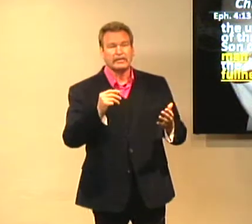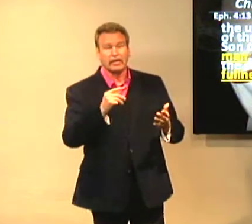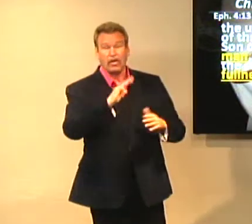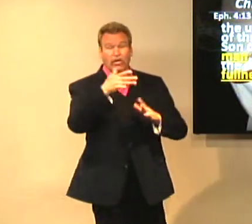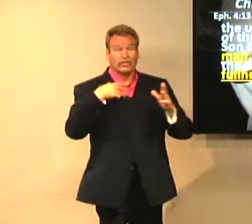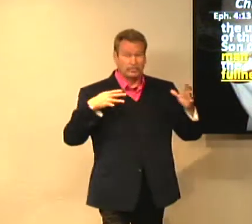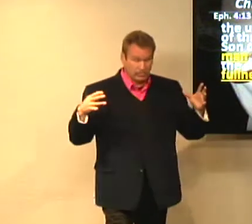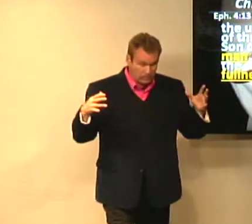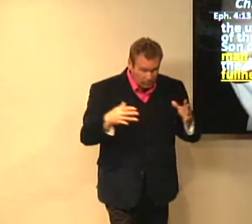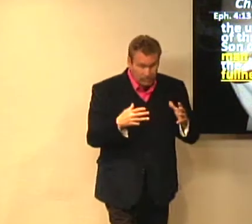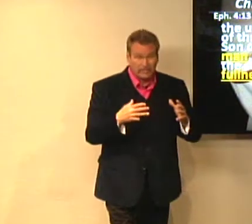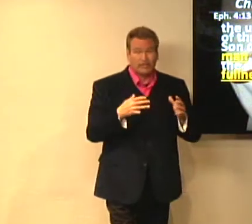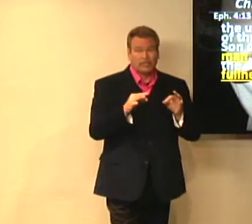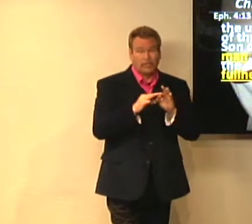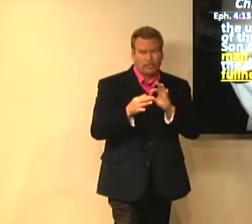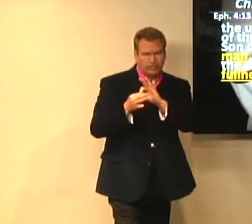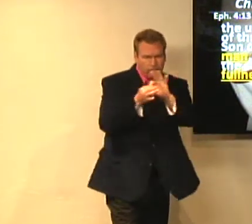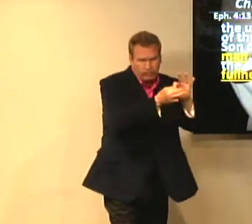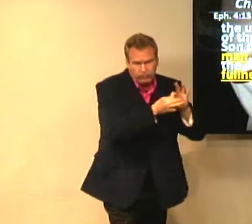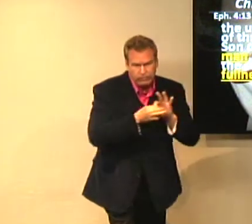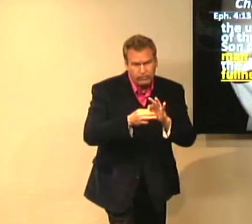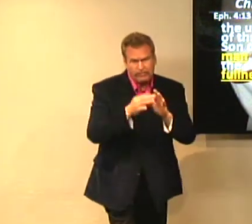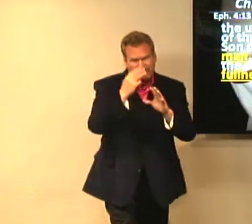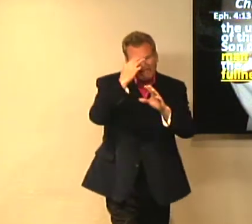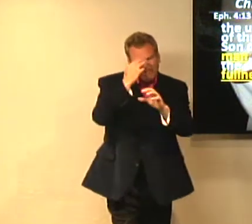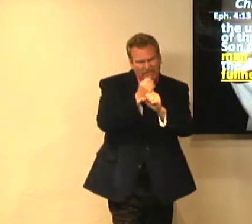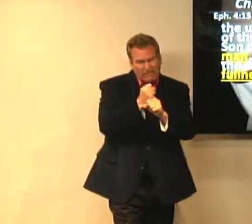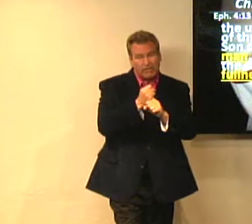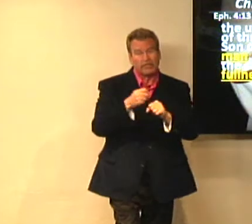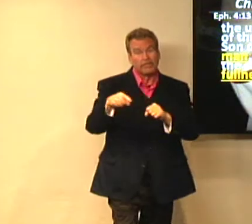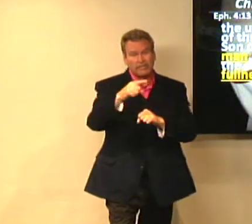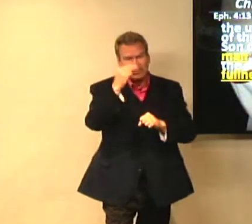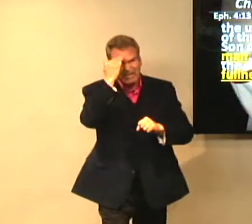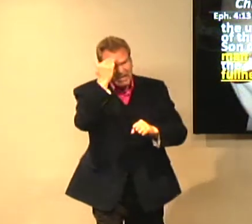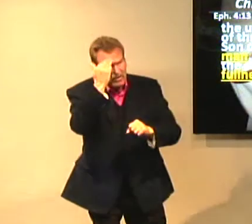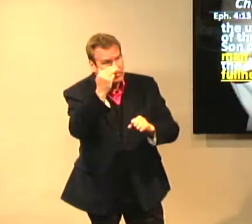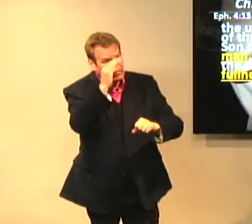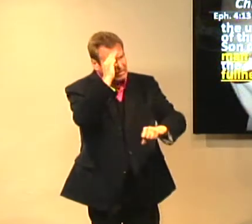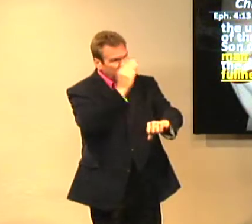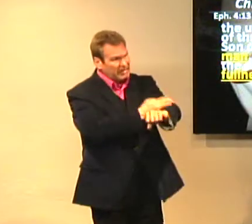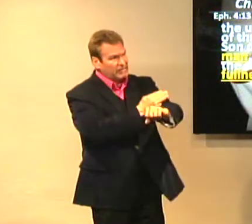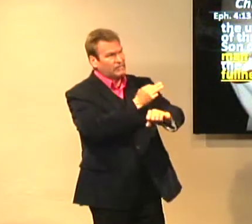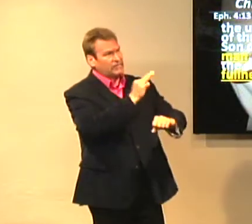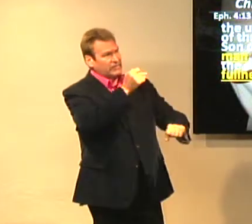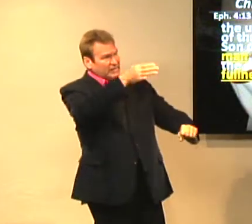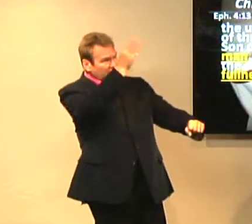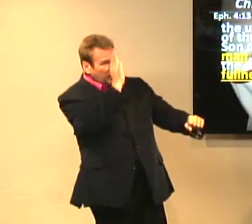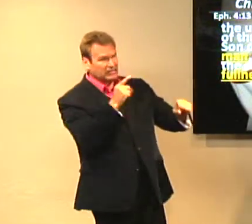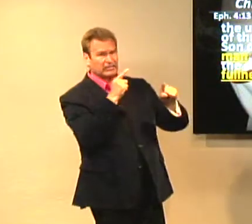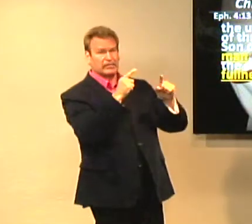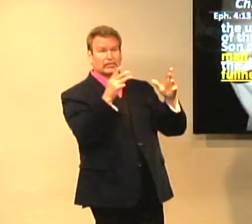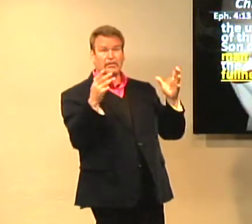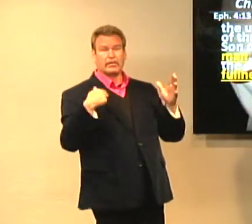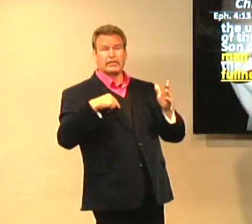100% in Christ. So all of us that come together, when we come in unity, when we come in faith, we come believing on the Son of